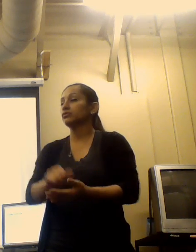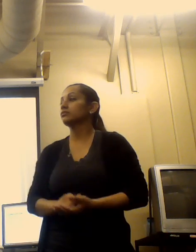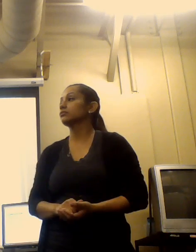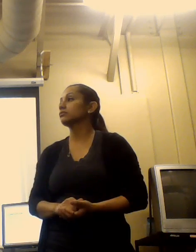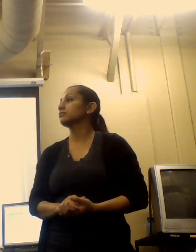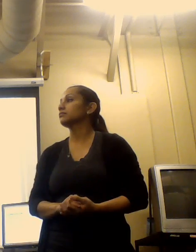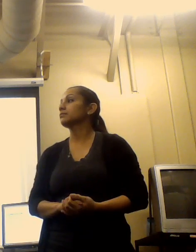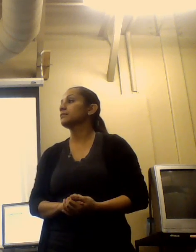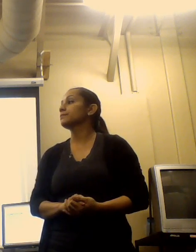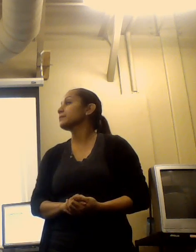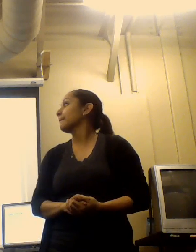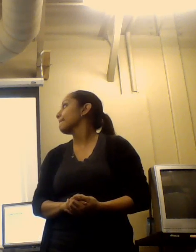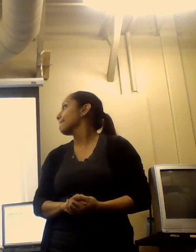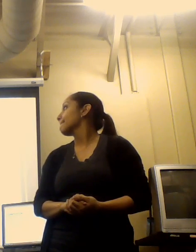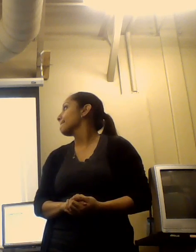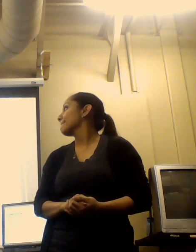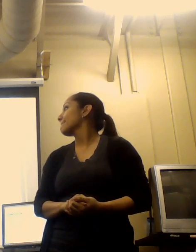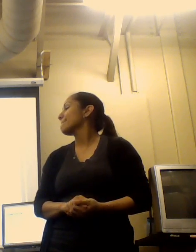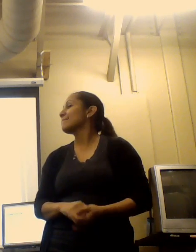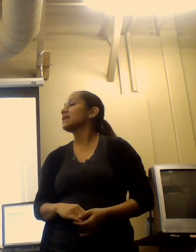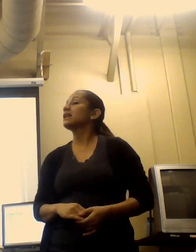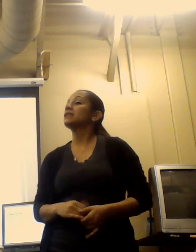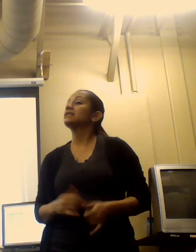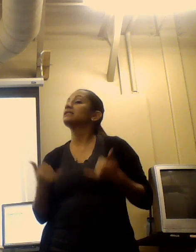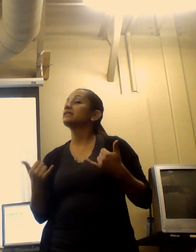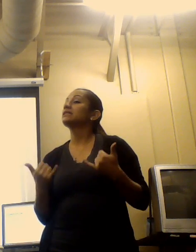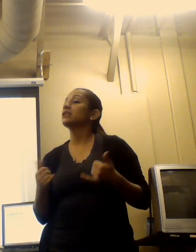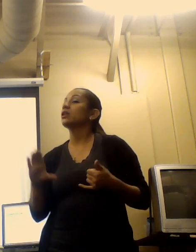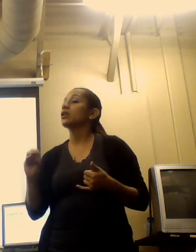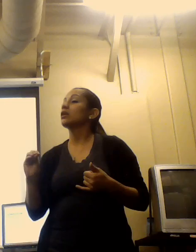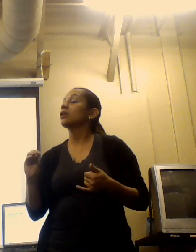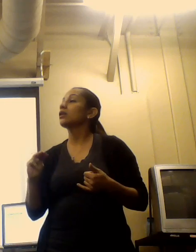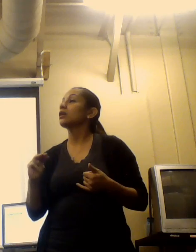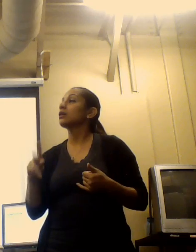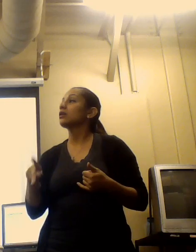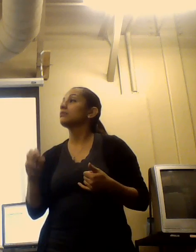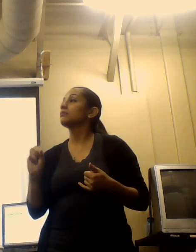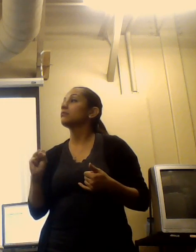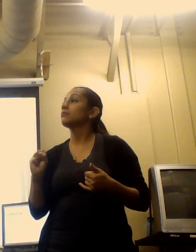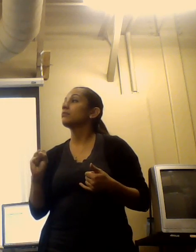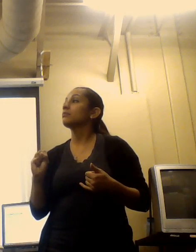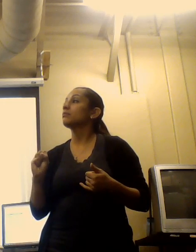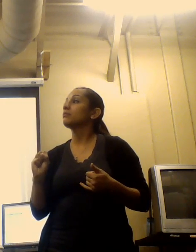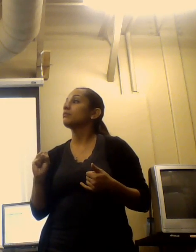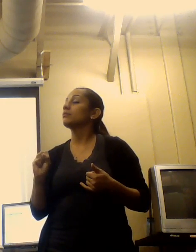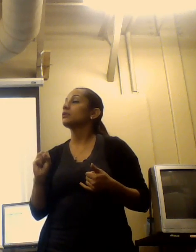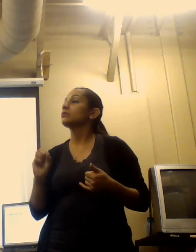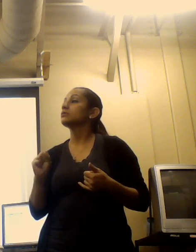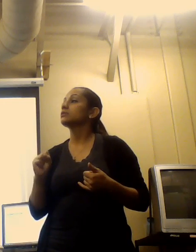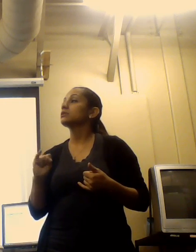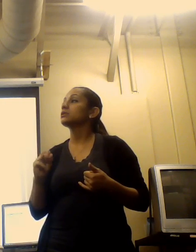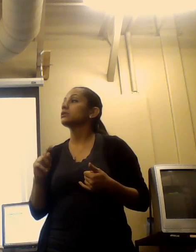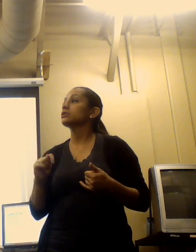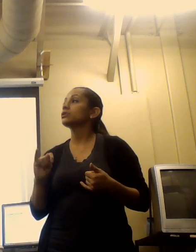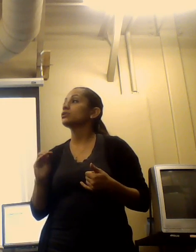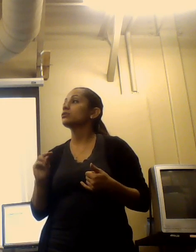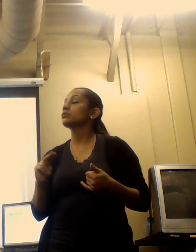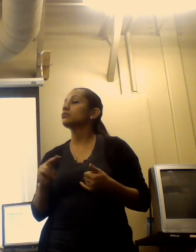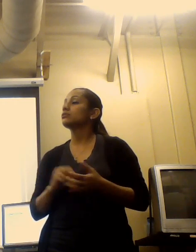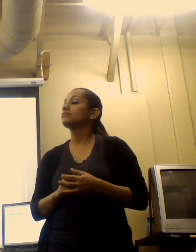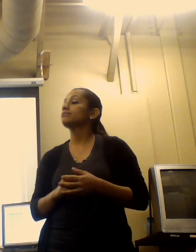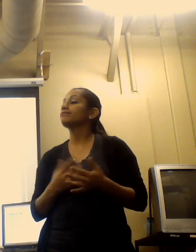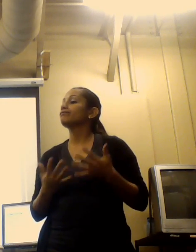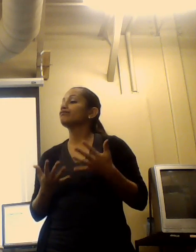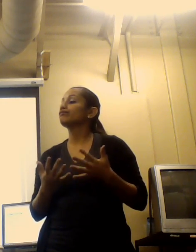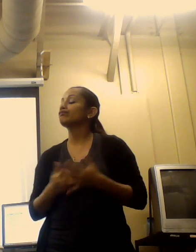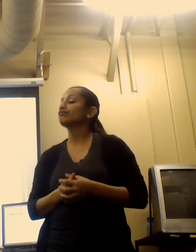As far as composition, it has a lot to do with what you put in the image and a lot to do with what you leave out. Being really,